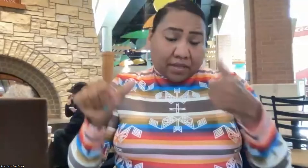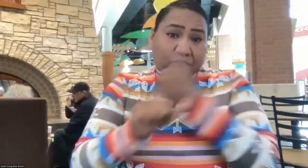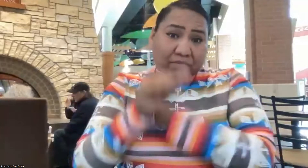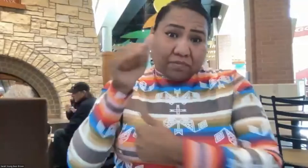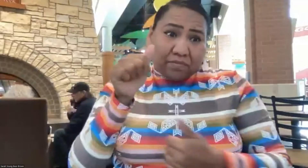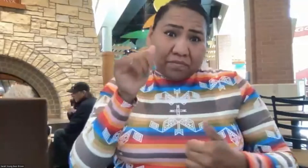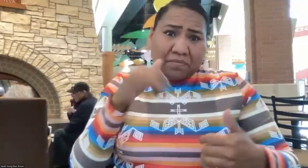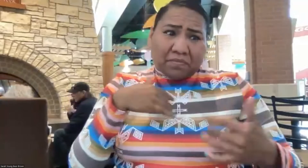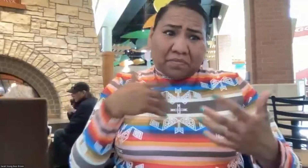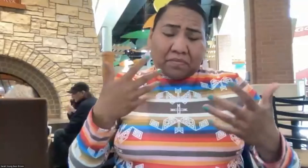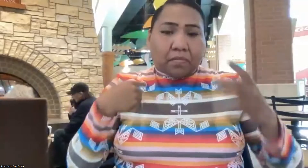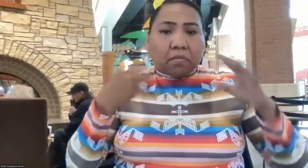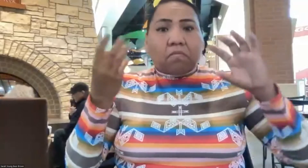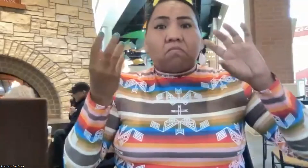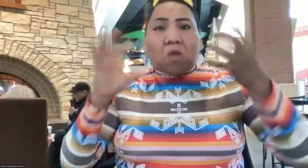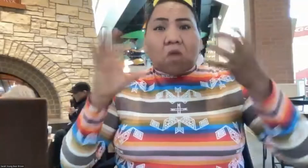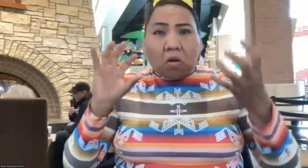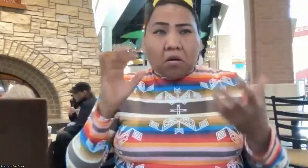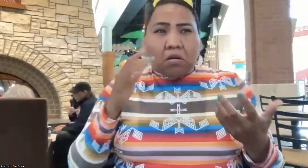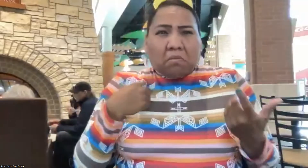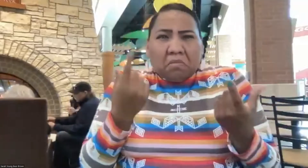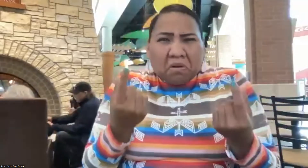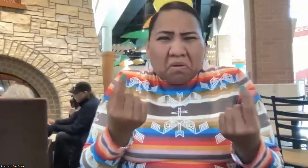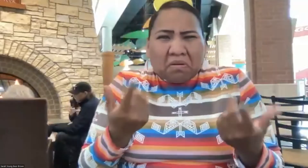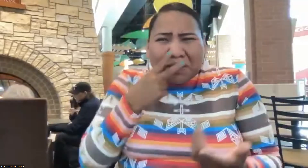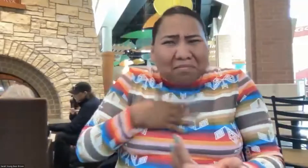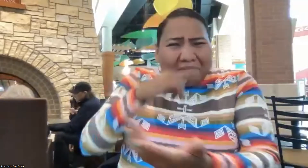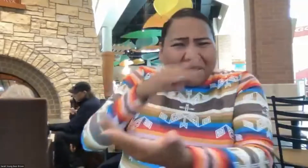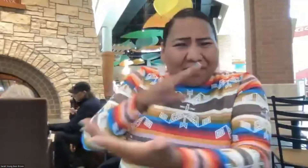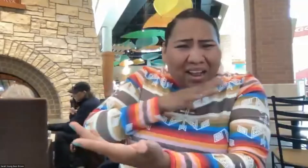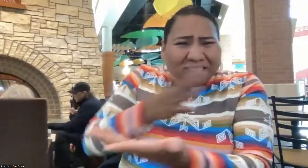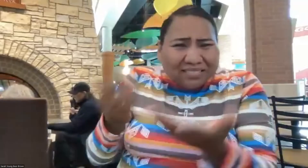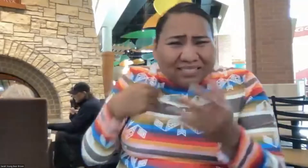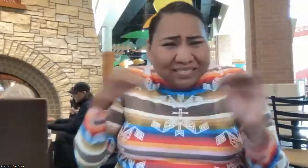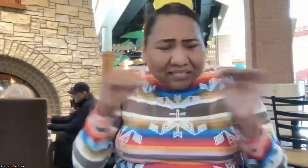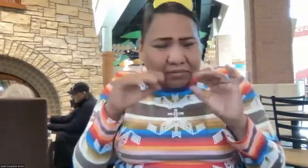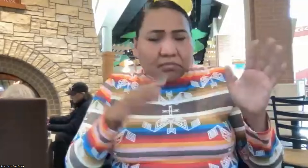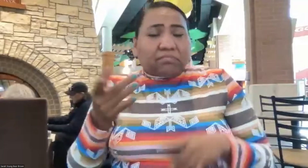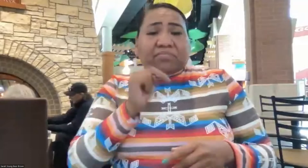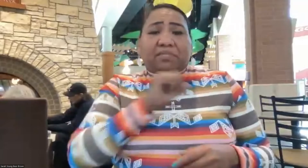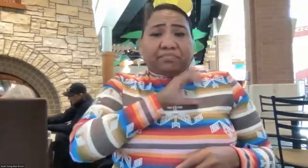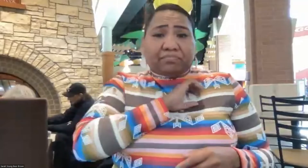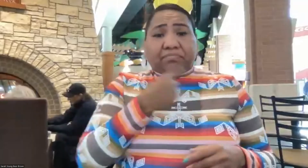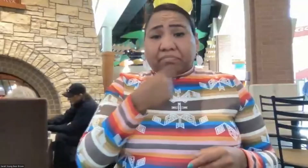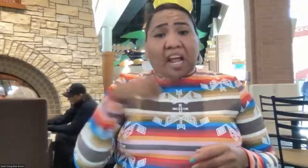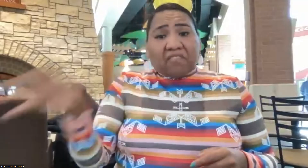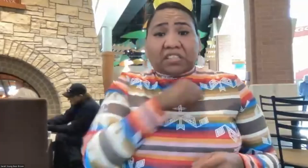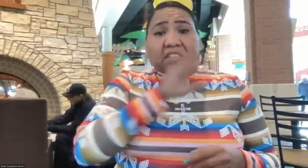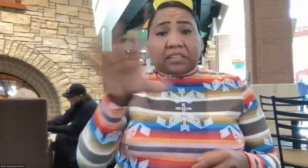I was going to be arrested for neglect of my children and because there were too many people there. But it was